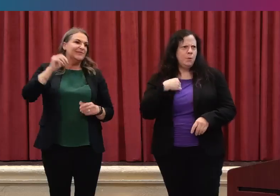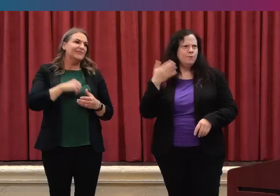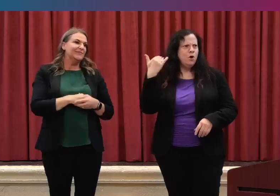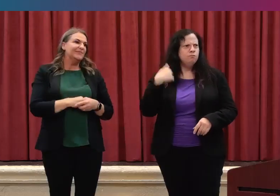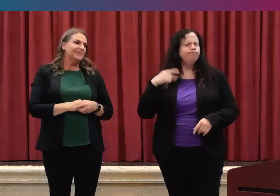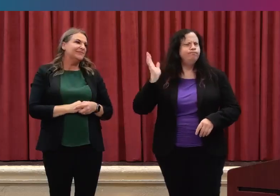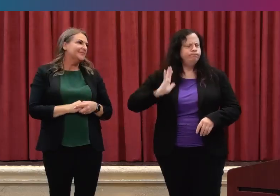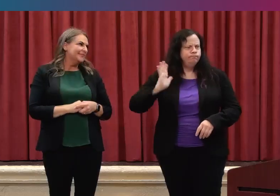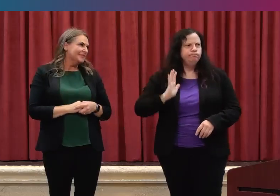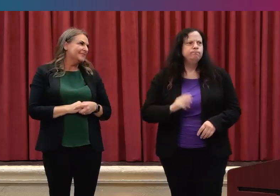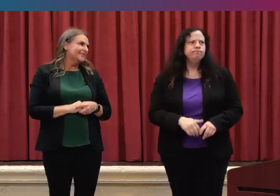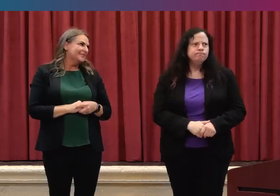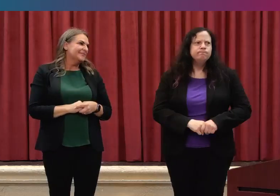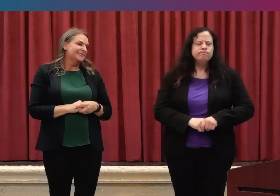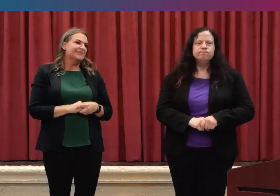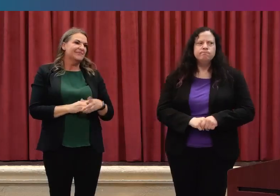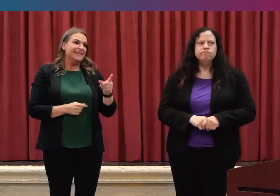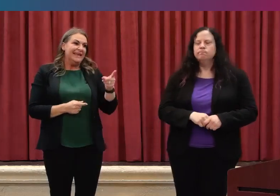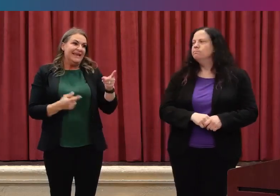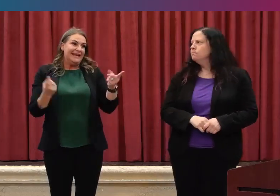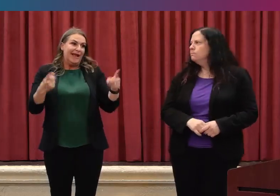So, you know, that's happened in the past, so.